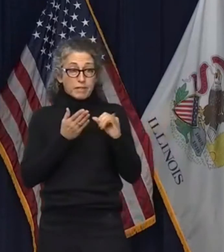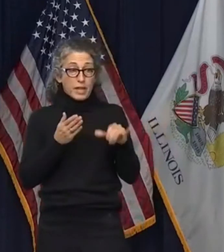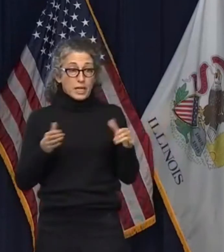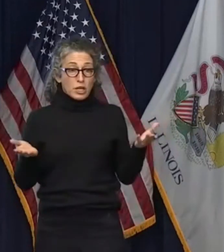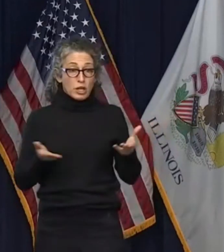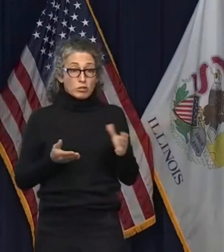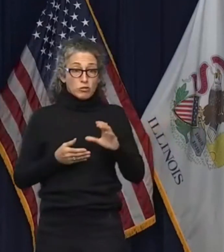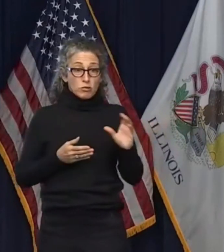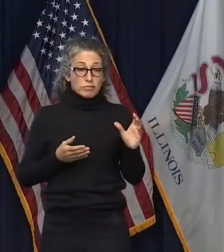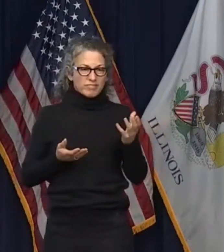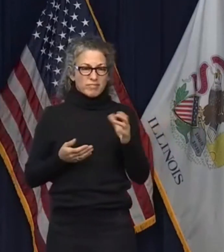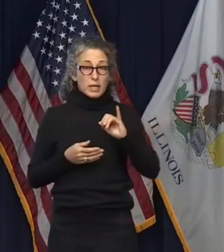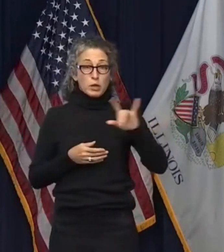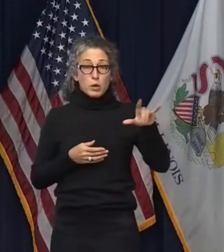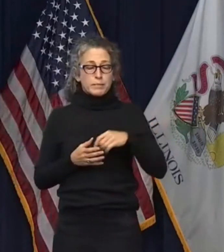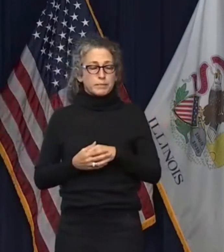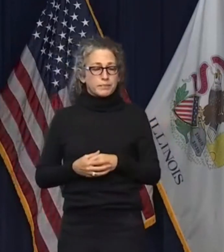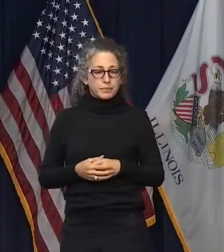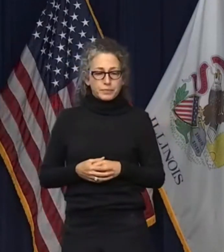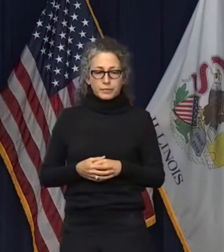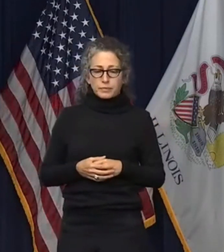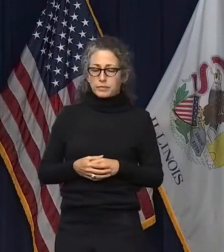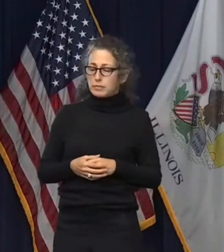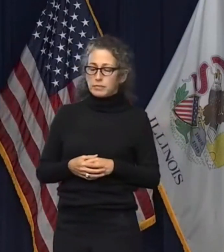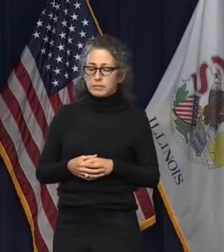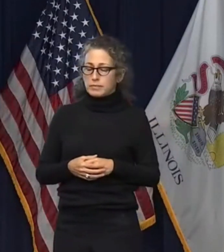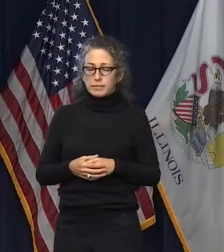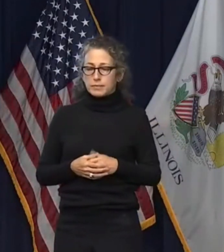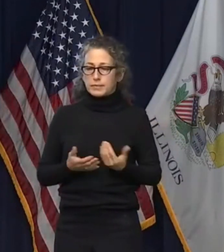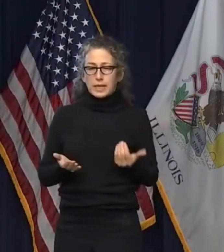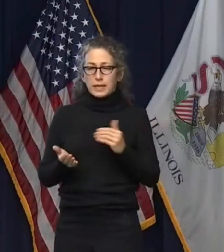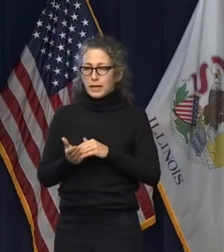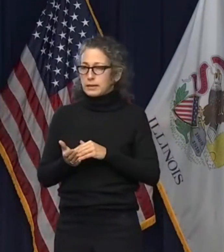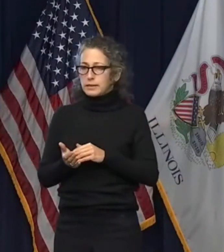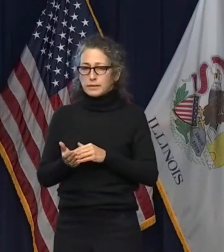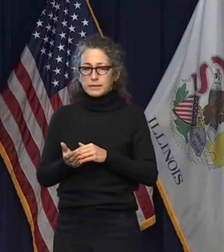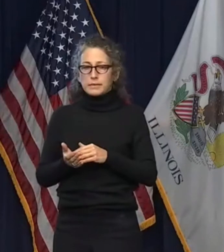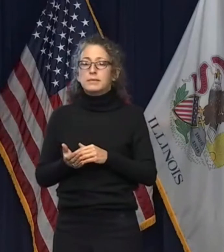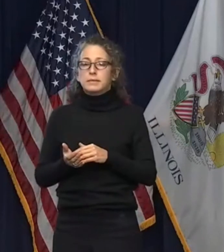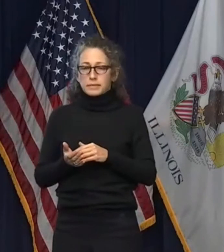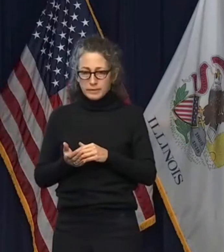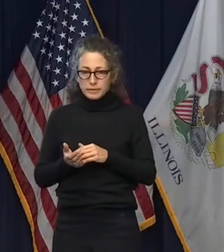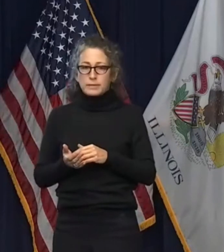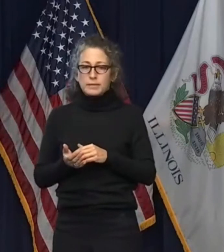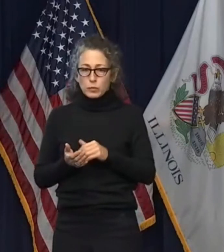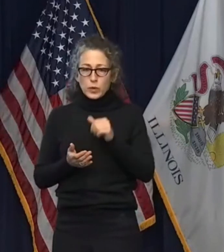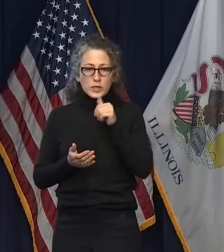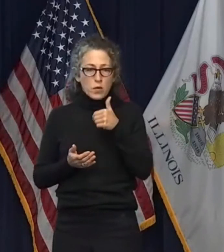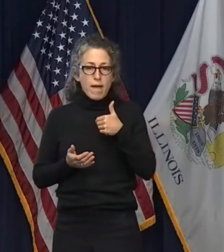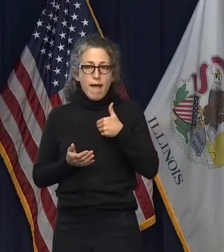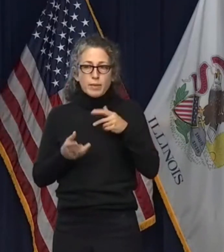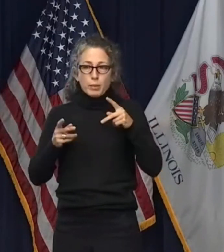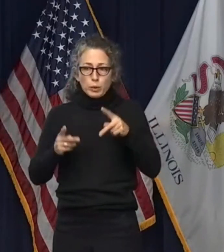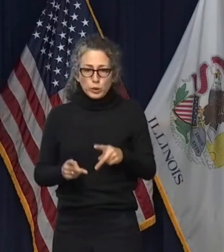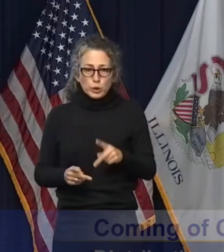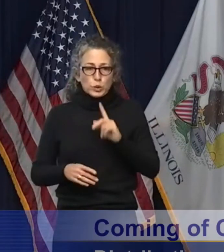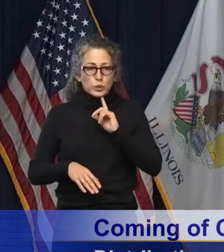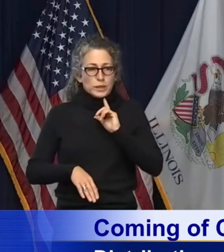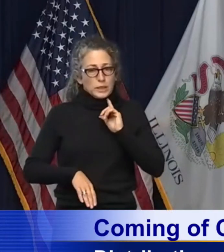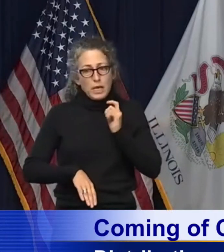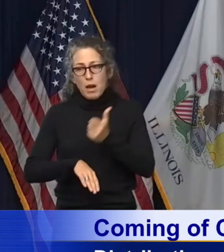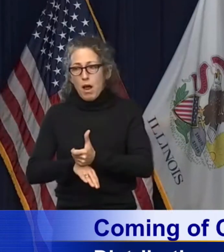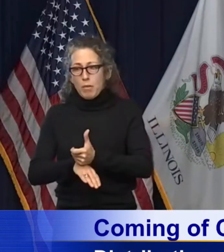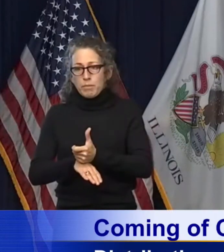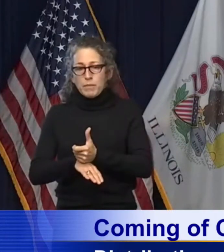No, again, but we don't want to have ample stores of vaccine, and then the problem is that we don't have someone to help put it in the arms.